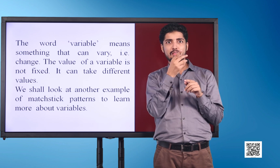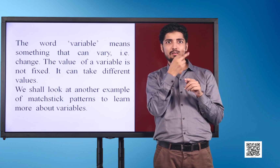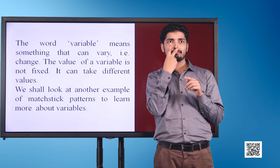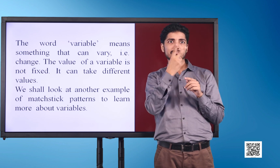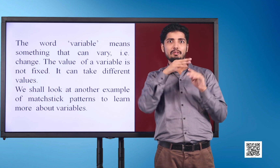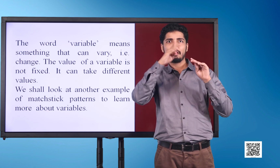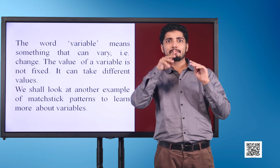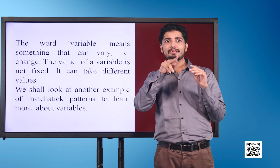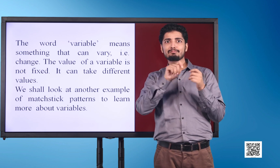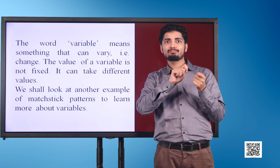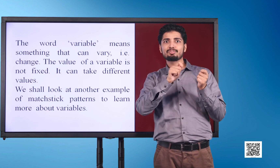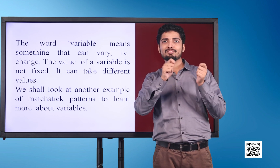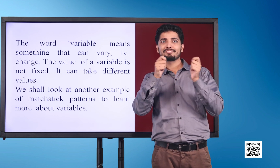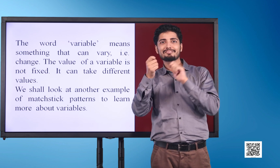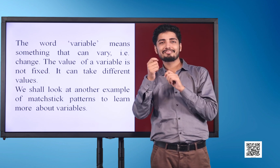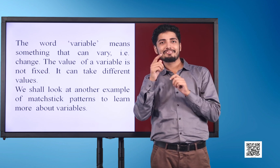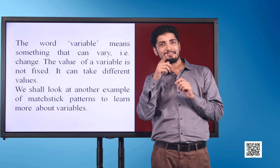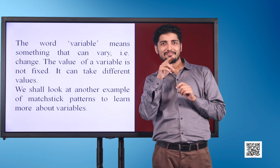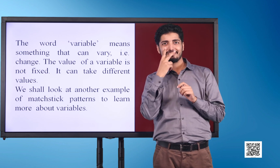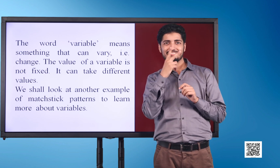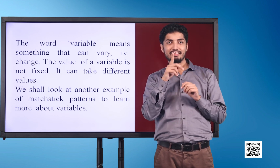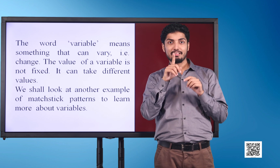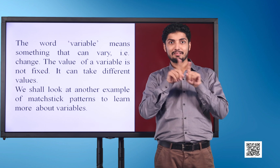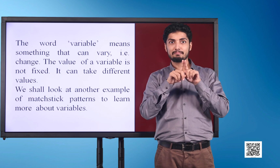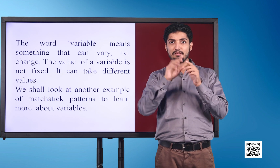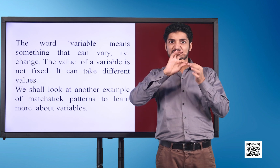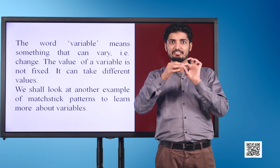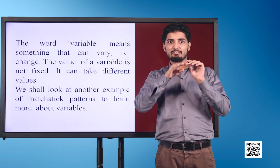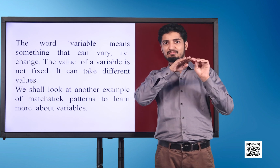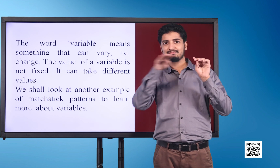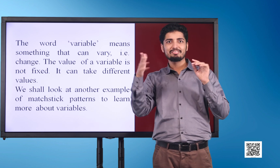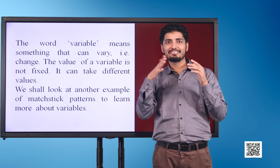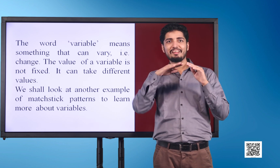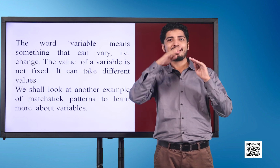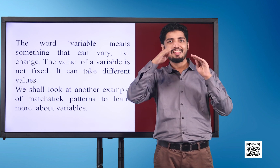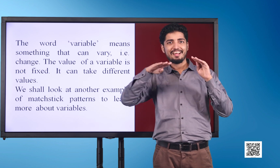The value of a variable is not fixed. It can take different values.